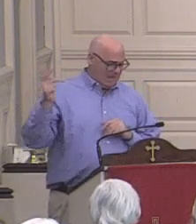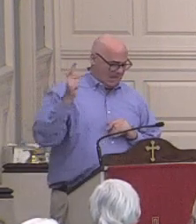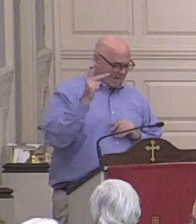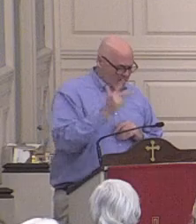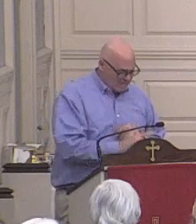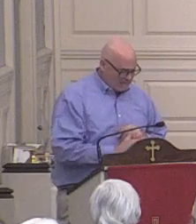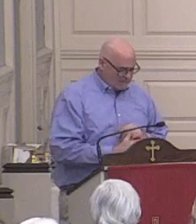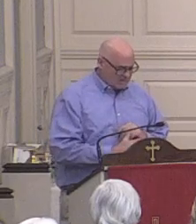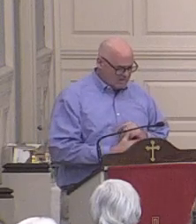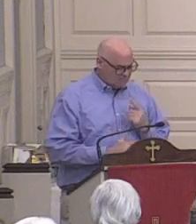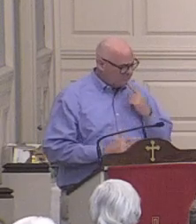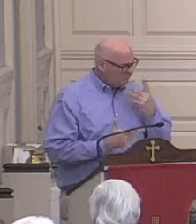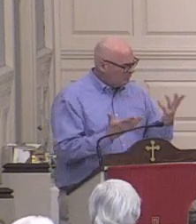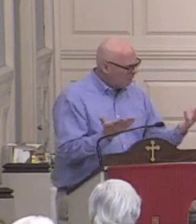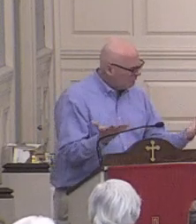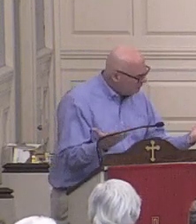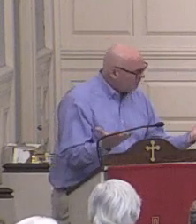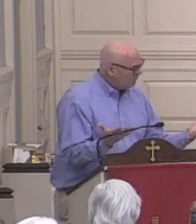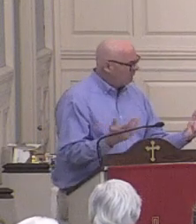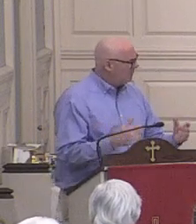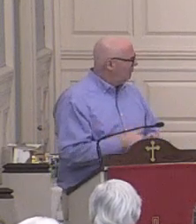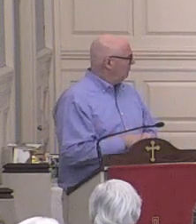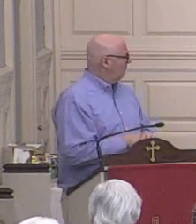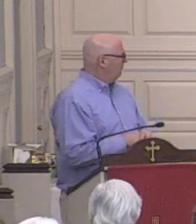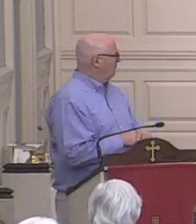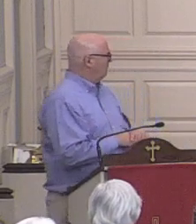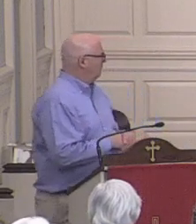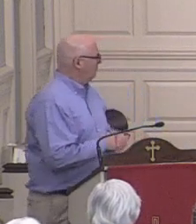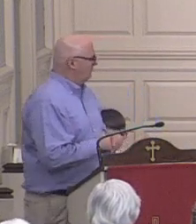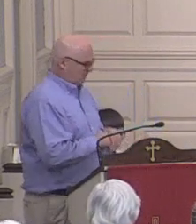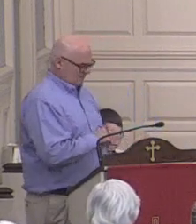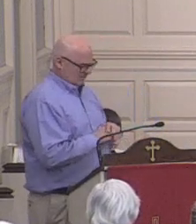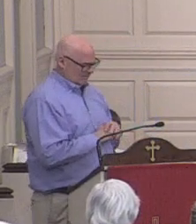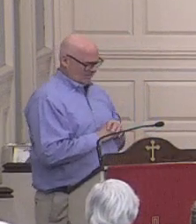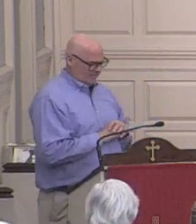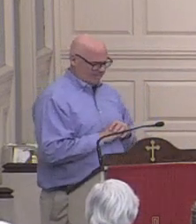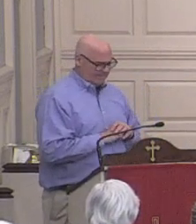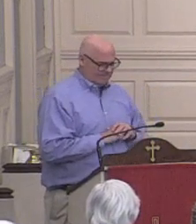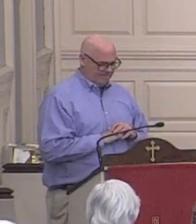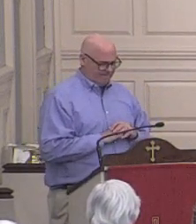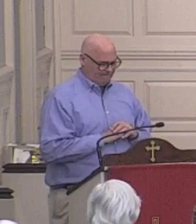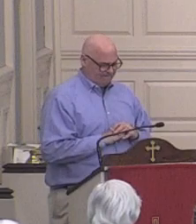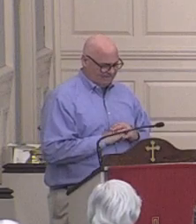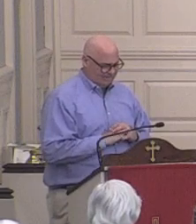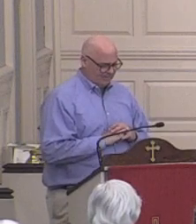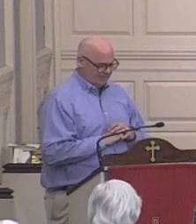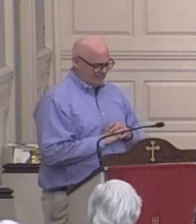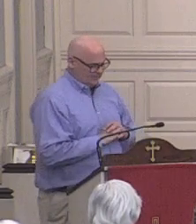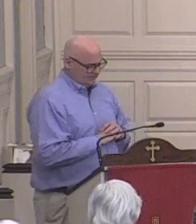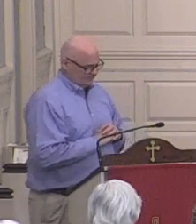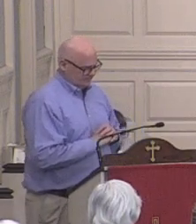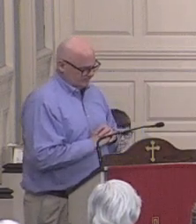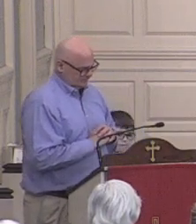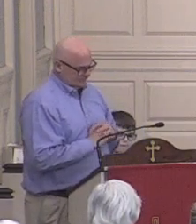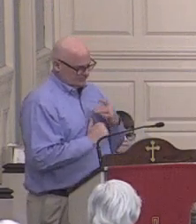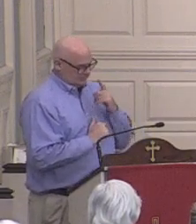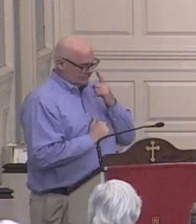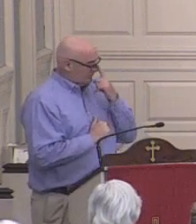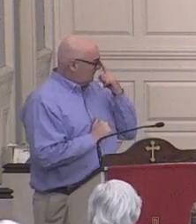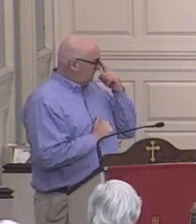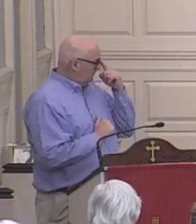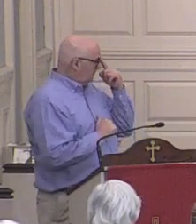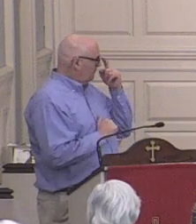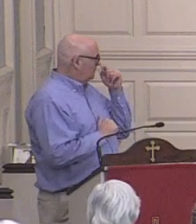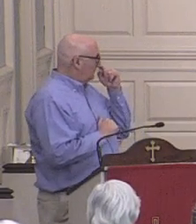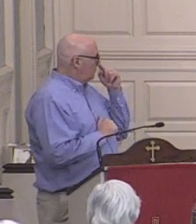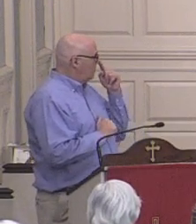and did not know what to answer him. He returned a third time and said to them, "Are you still sleeping